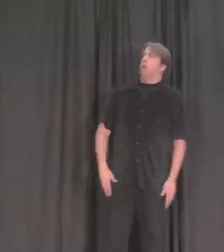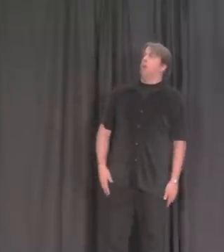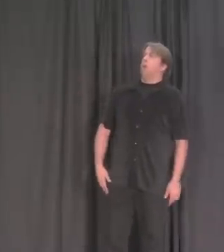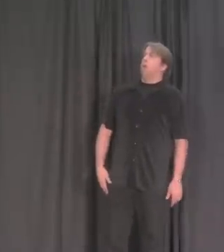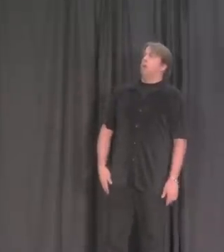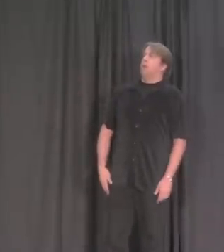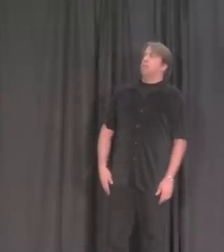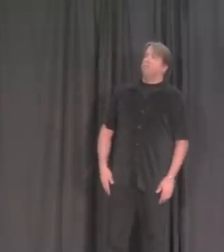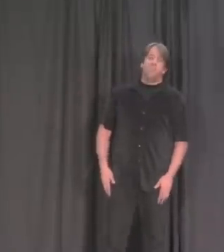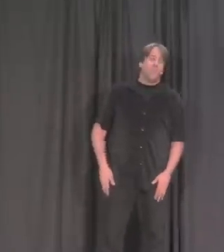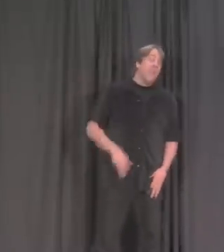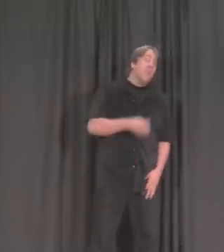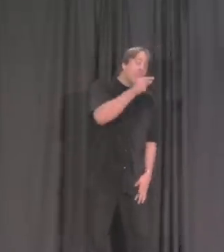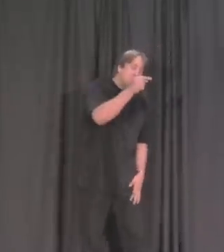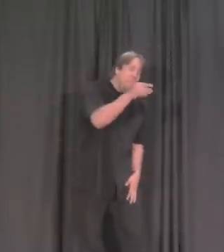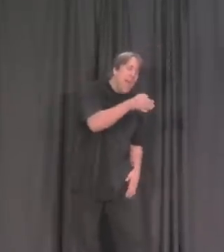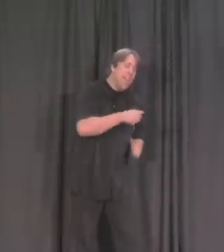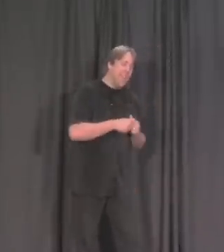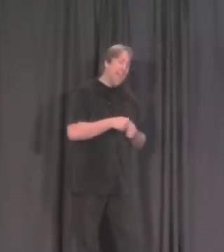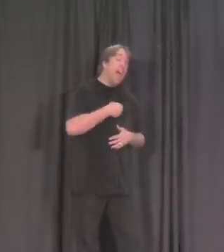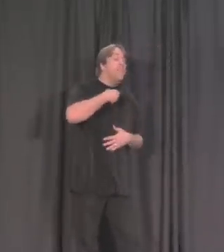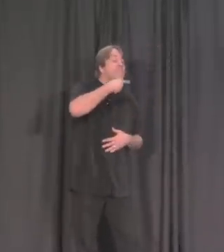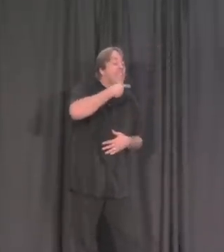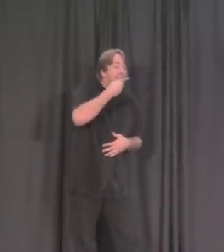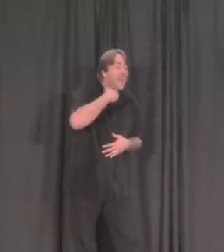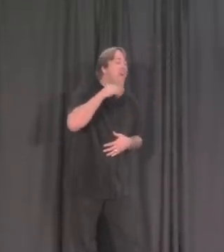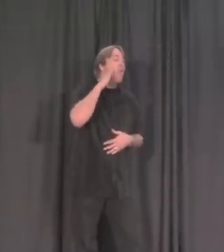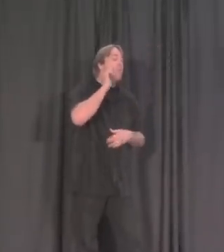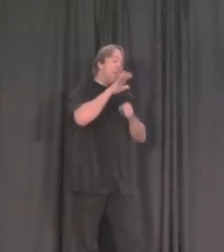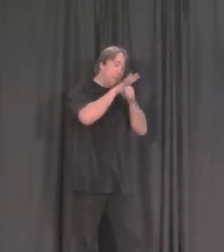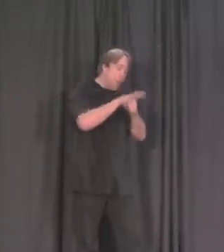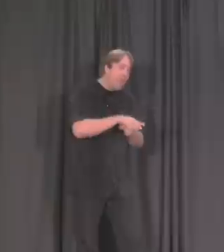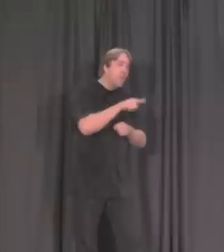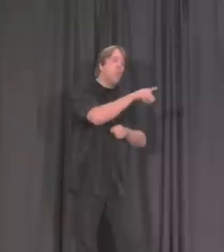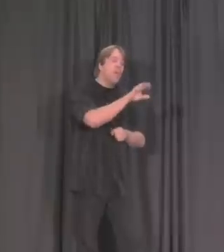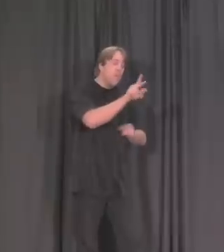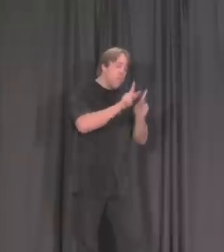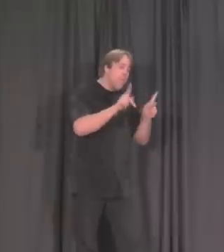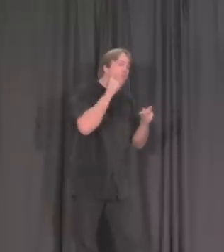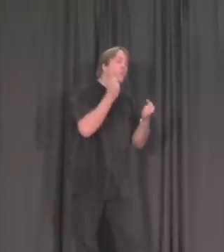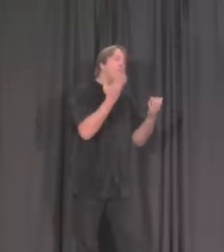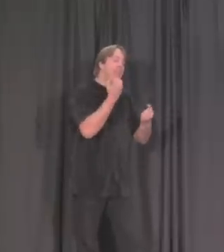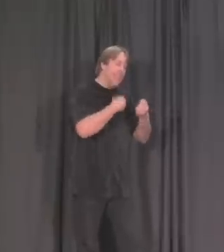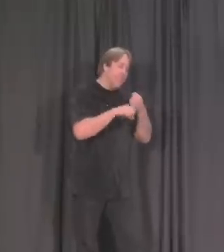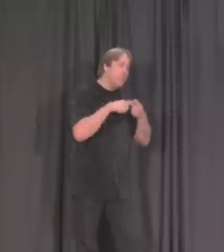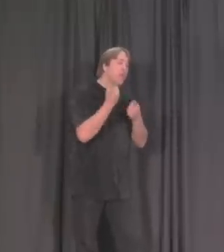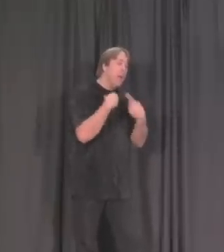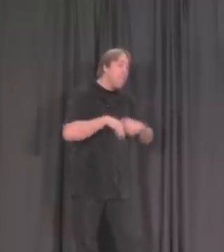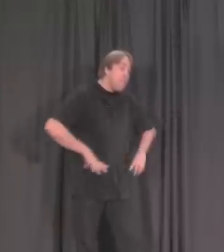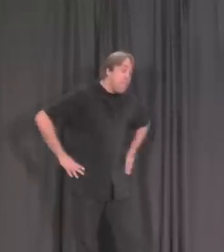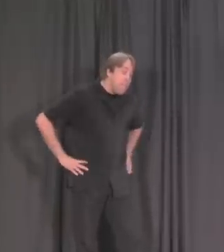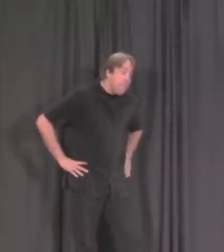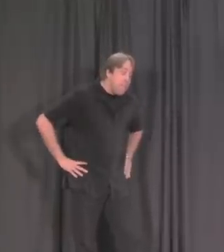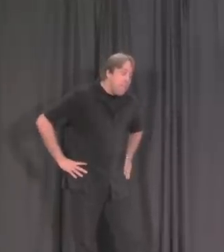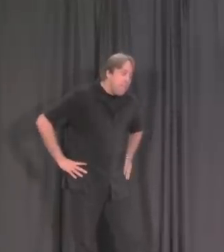was like, I don't want to. Too bad. I am hearing and I will impress your people for many years to